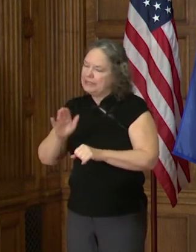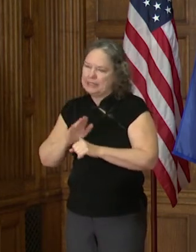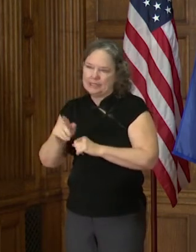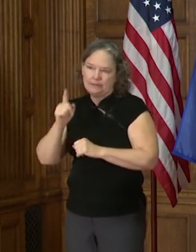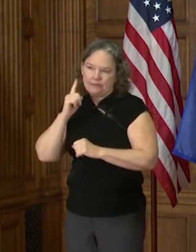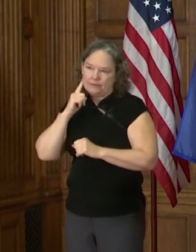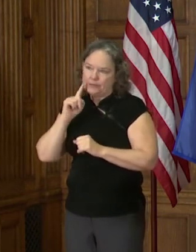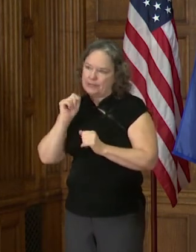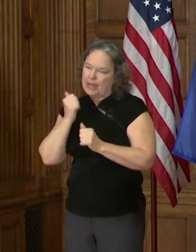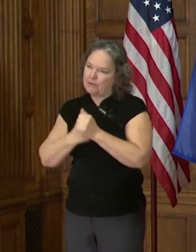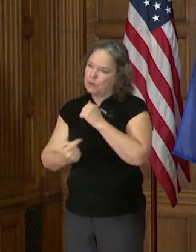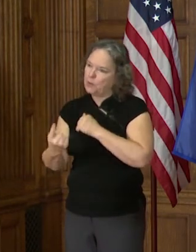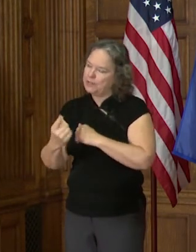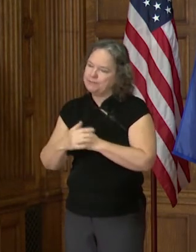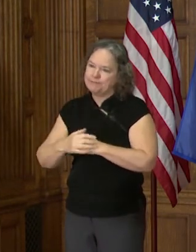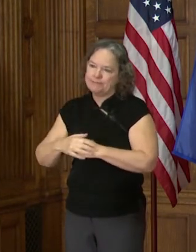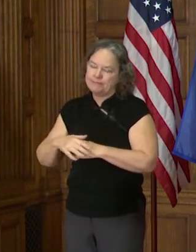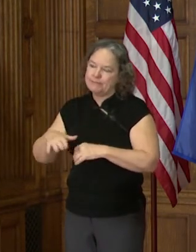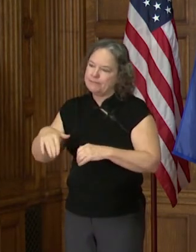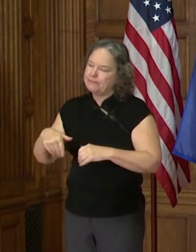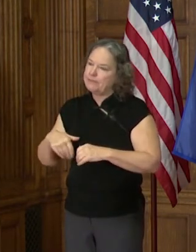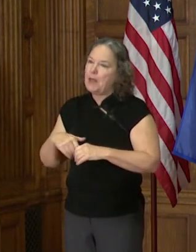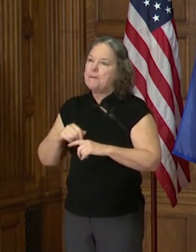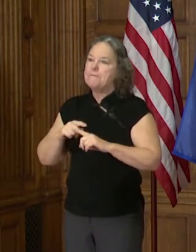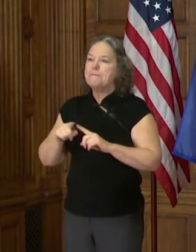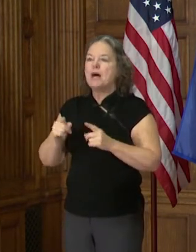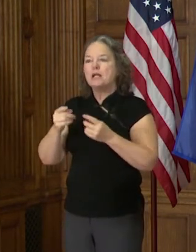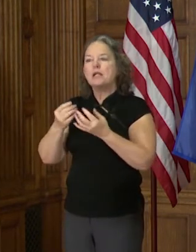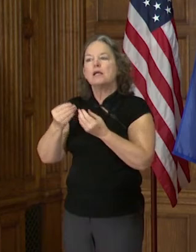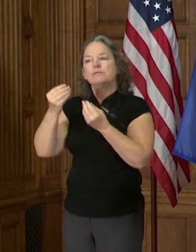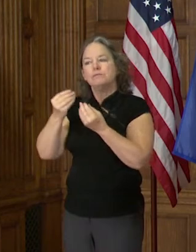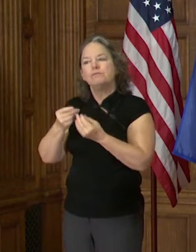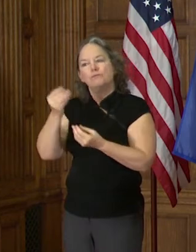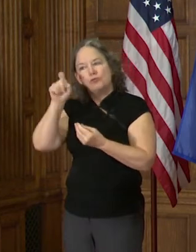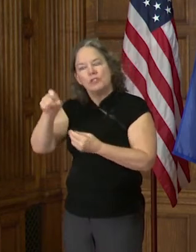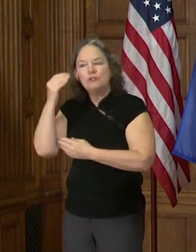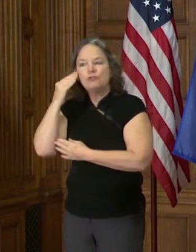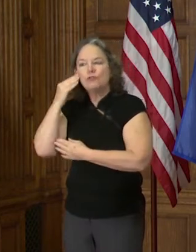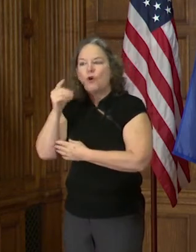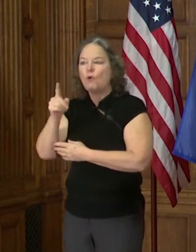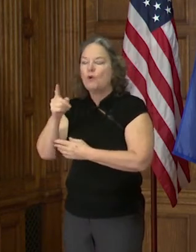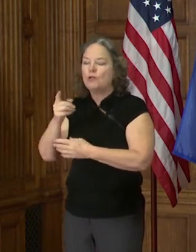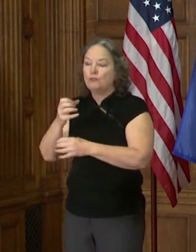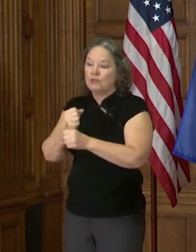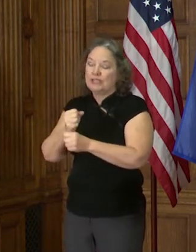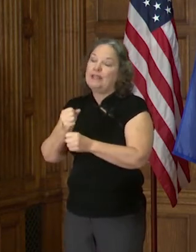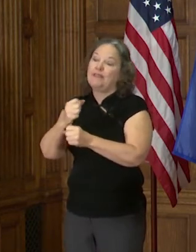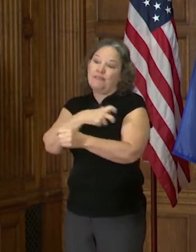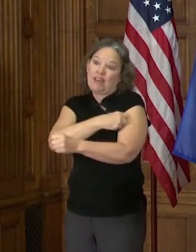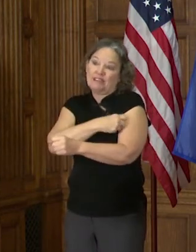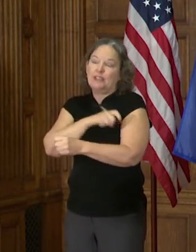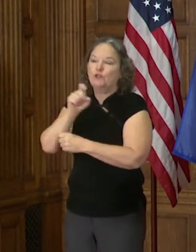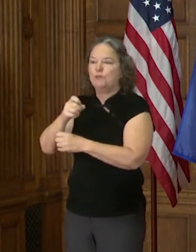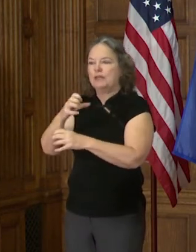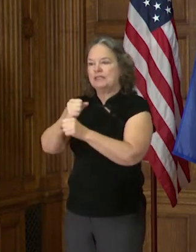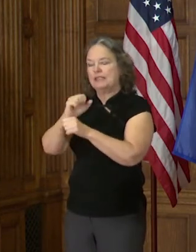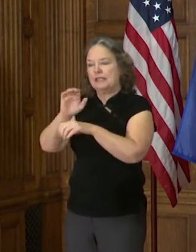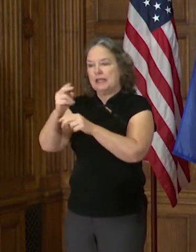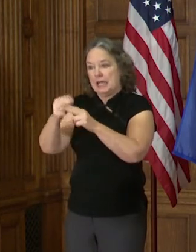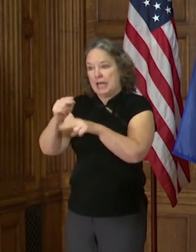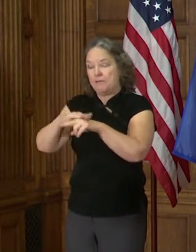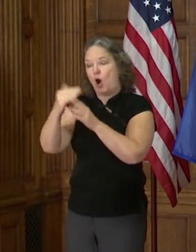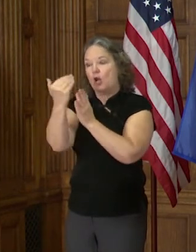that's there. But it's important for you to know how you can get the vaccine, to get on the list that may be available within your